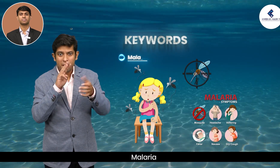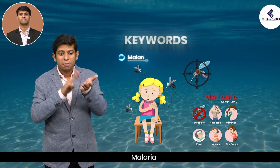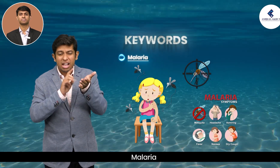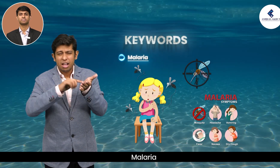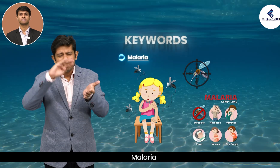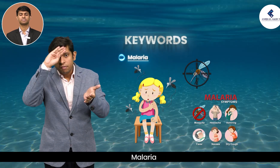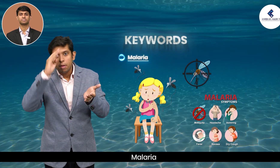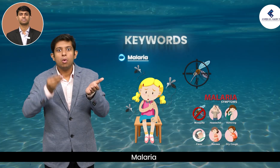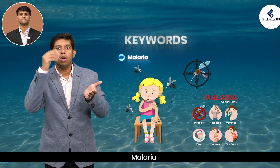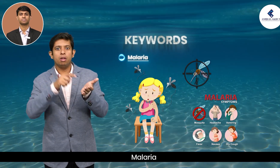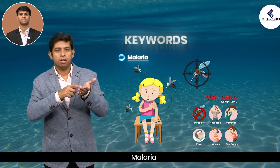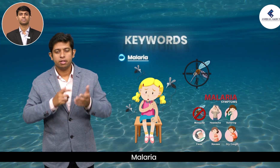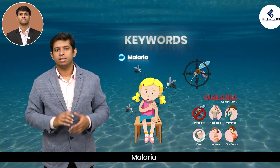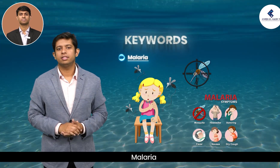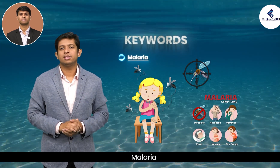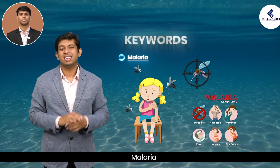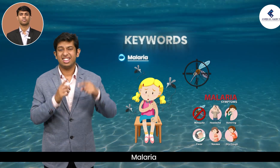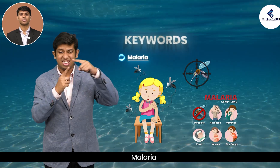malaria,